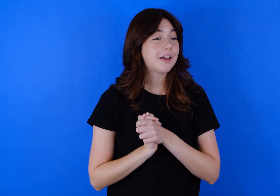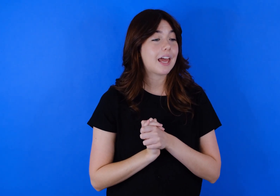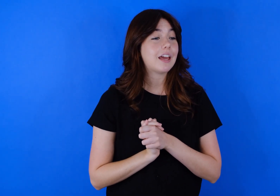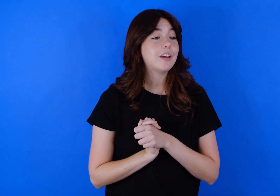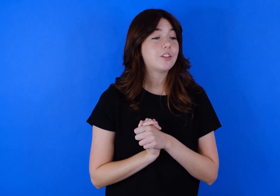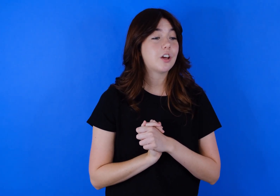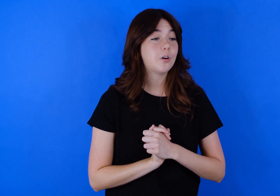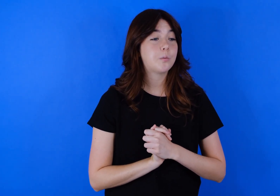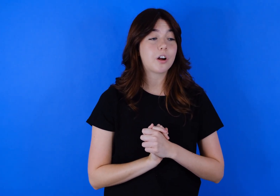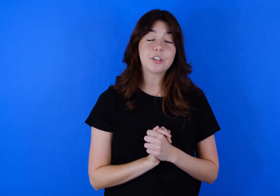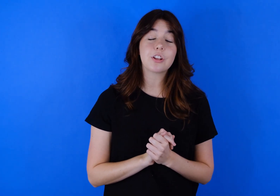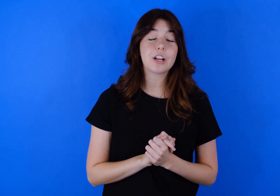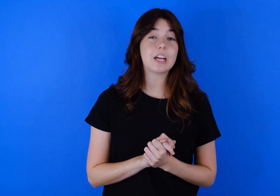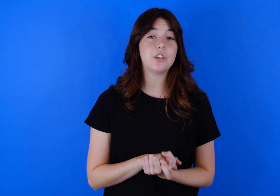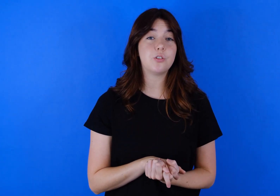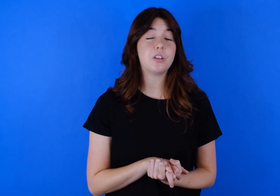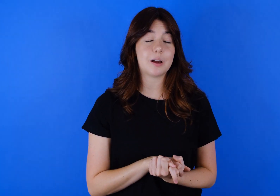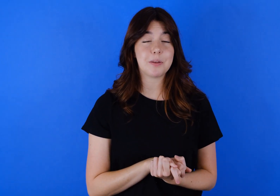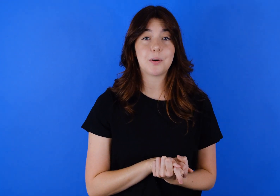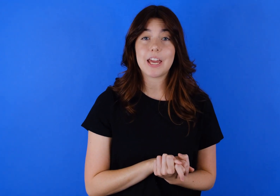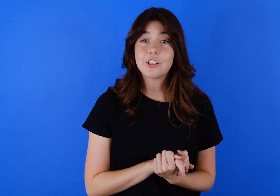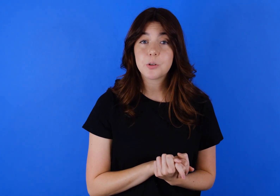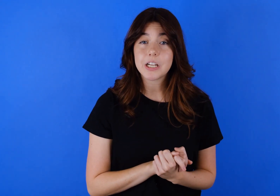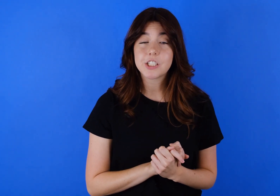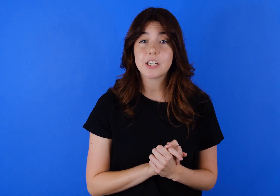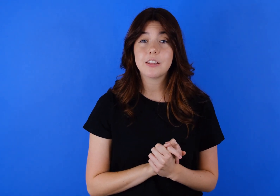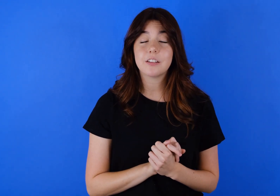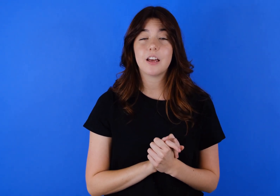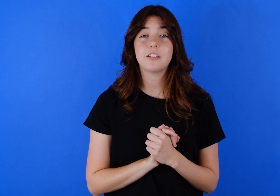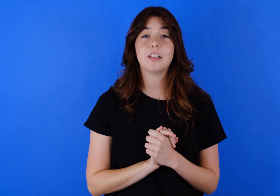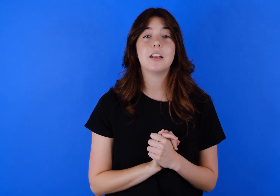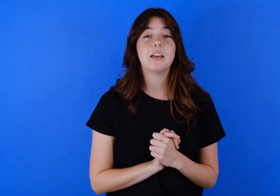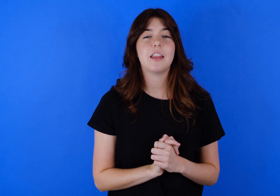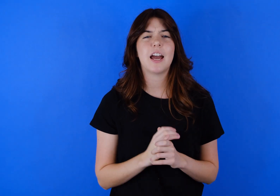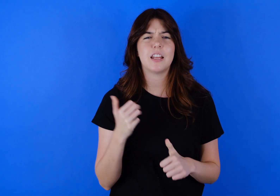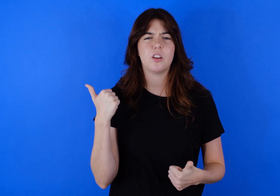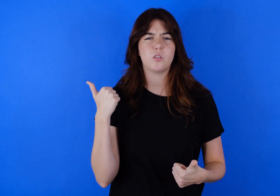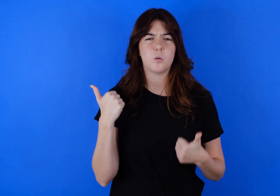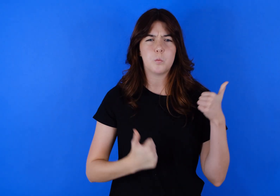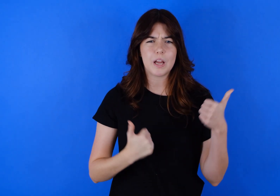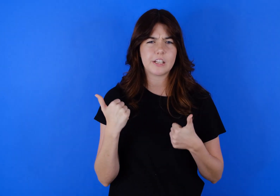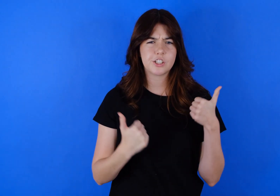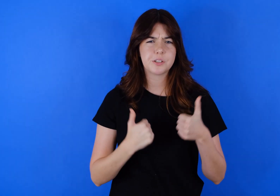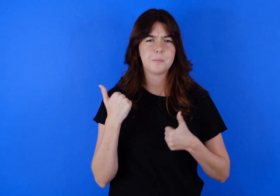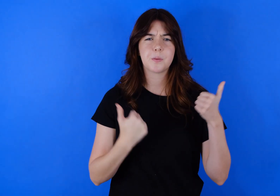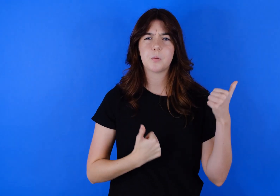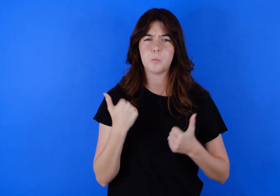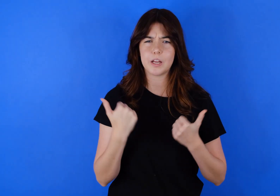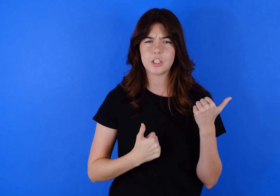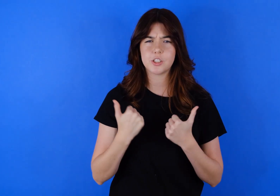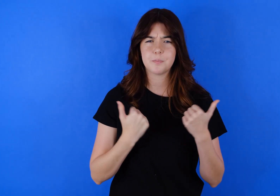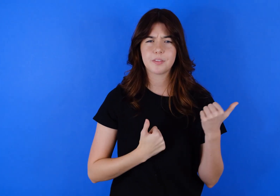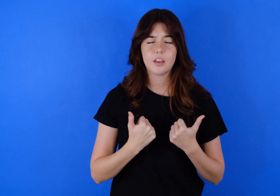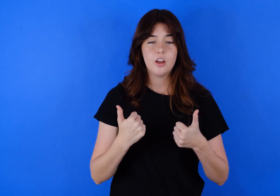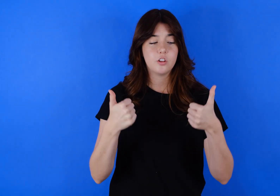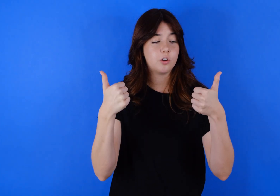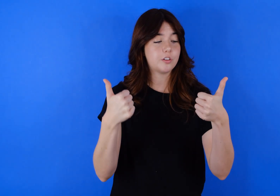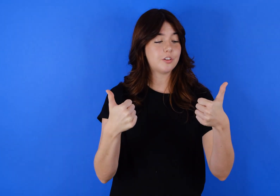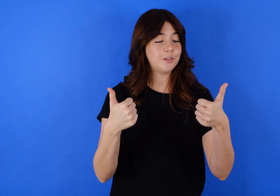Okay, so we're also learning a new WH question in this lesson, and that is which. Which. So it's 2